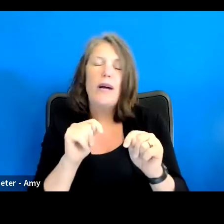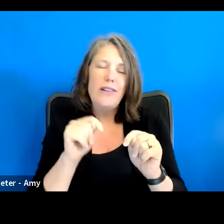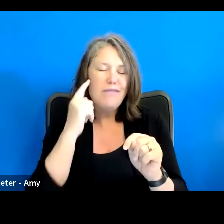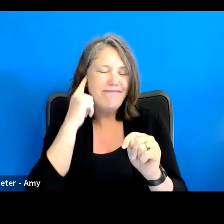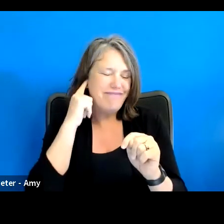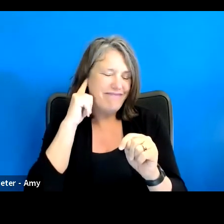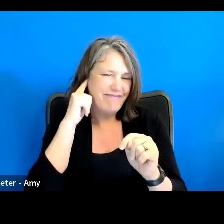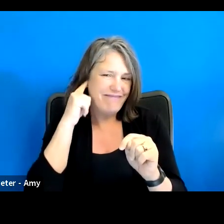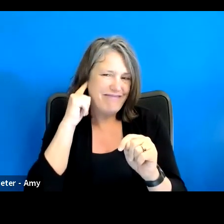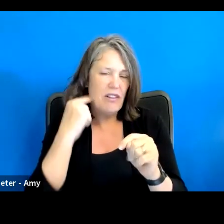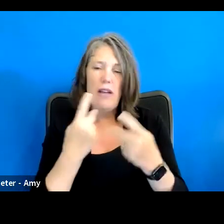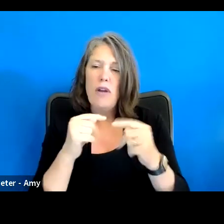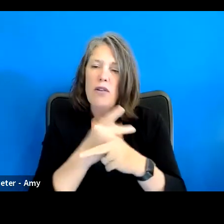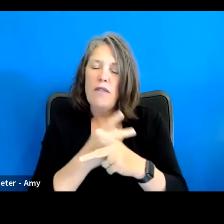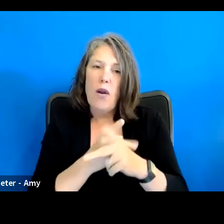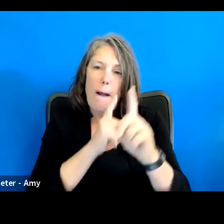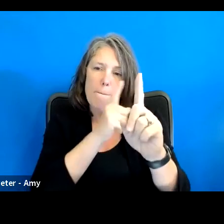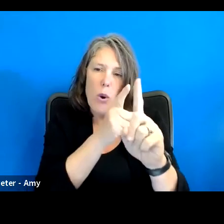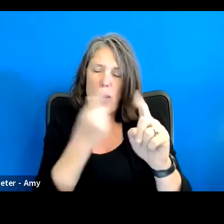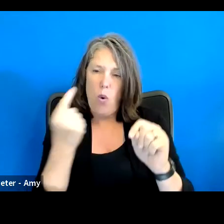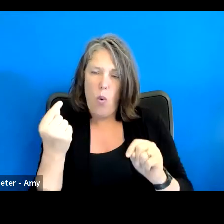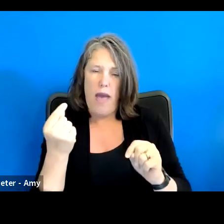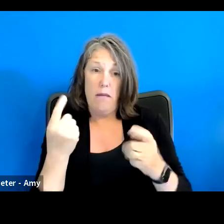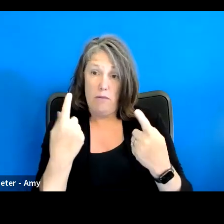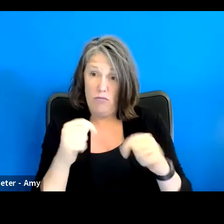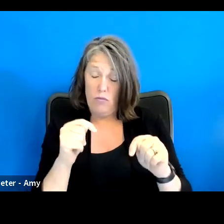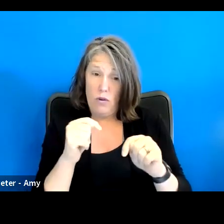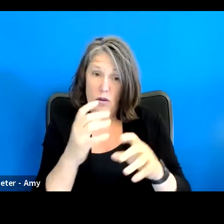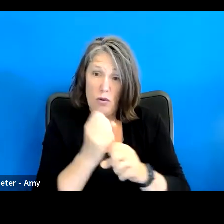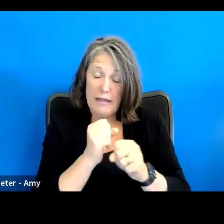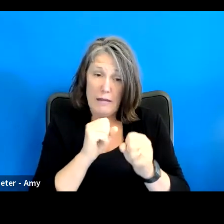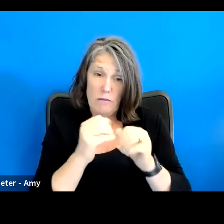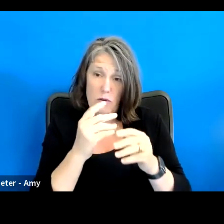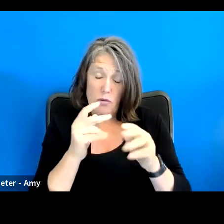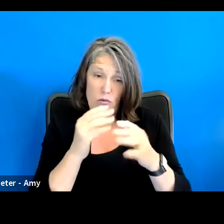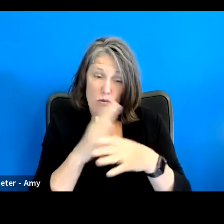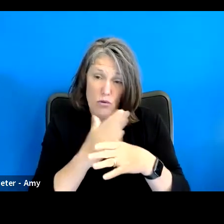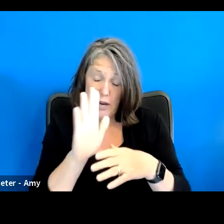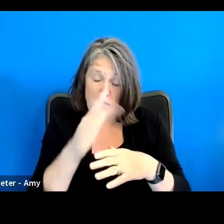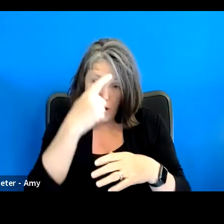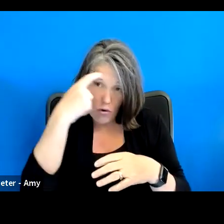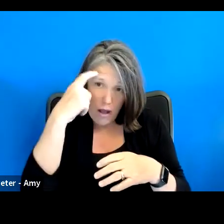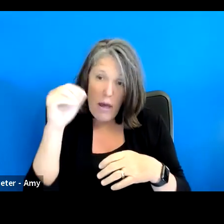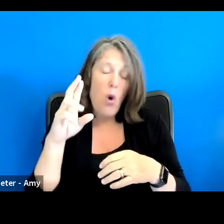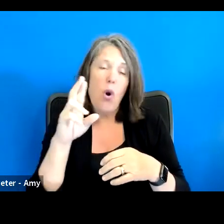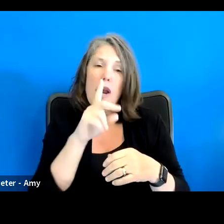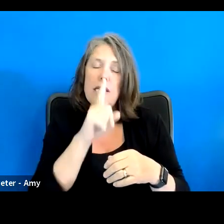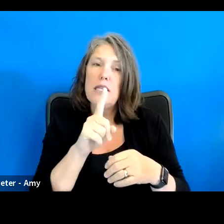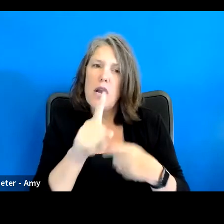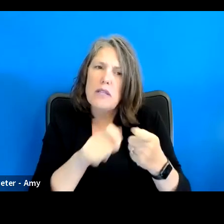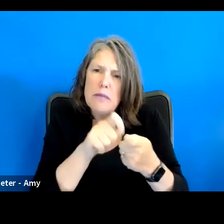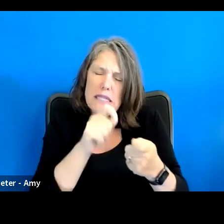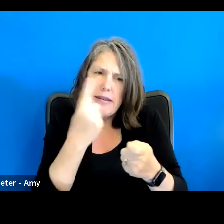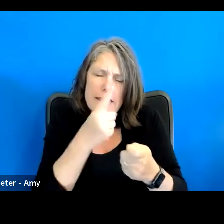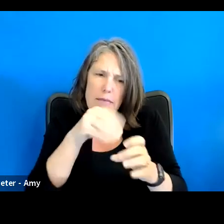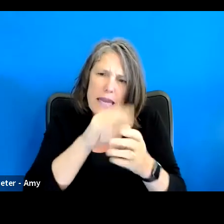questions. Am I trying to get them to share their trauma just for the sake of sharing their trauma, or is there a specific element to their story that would